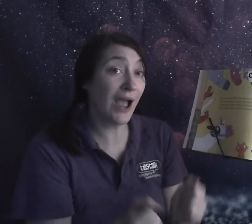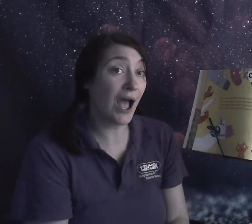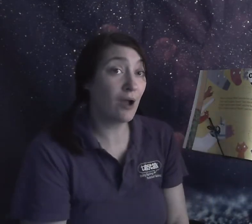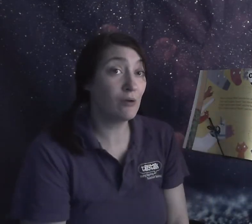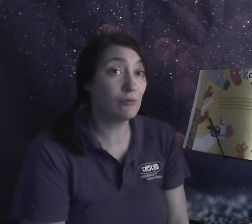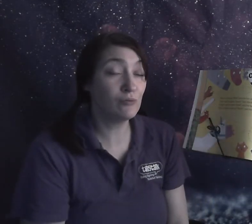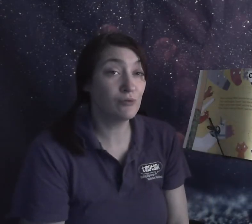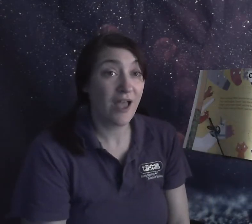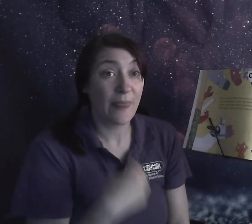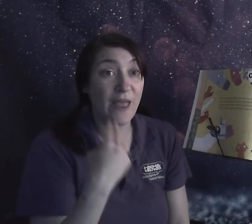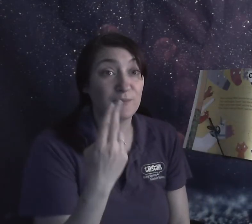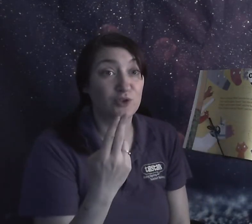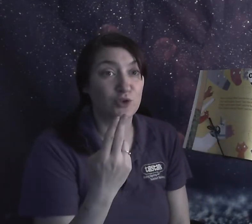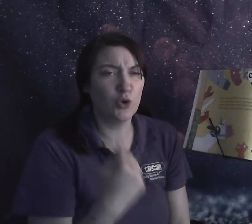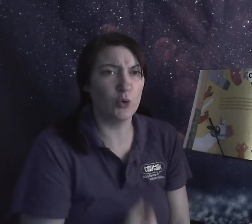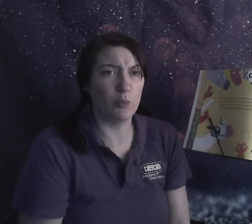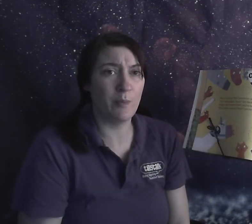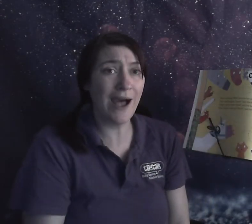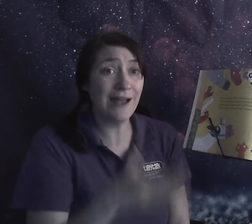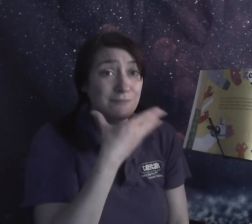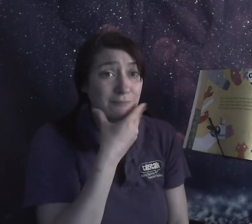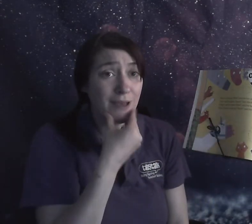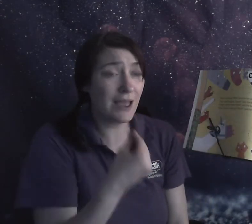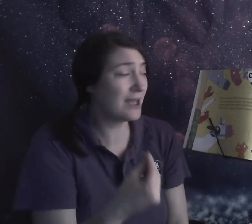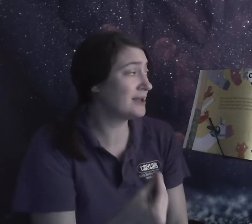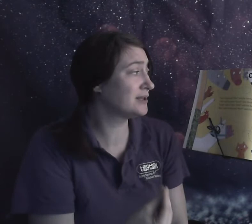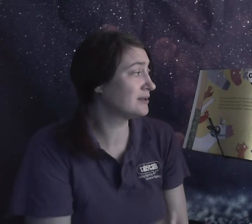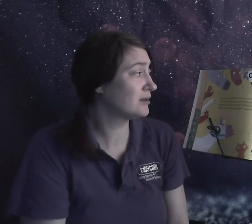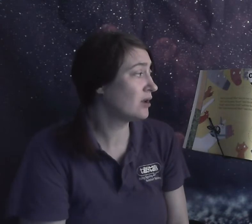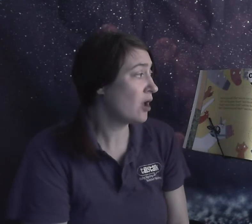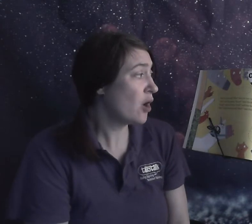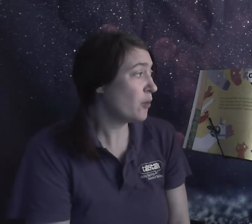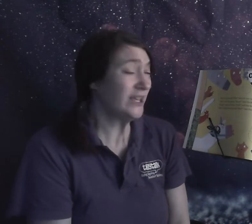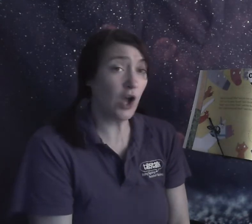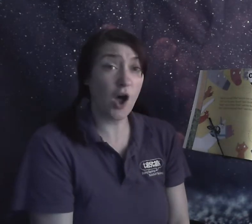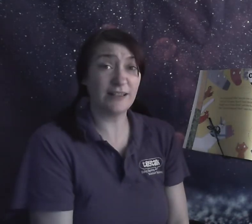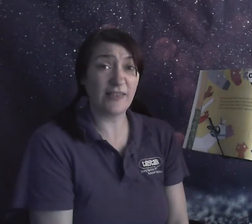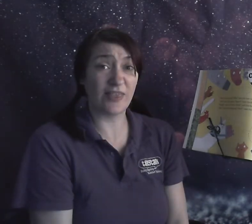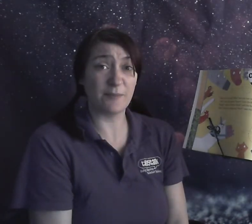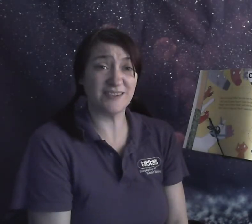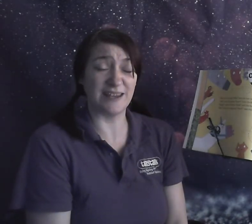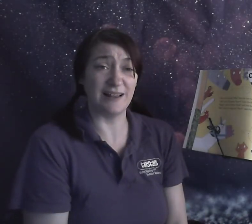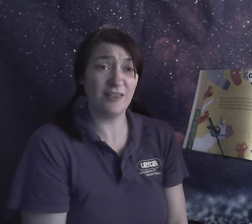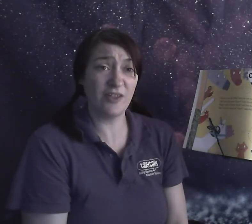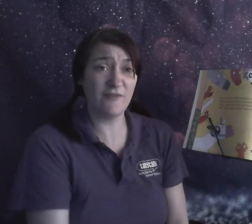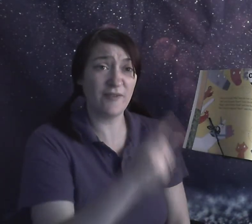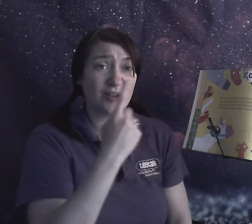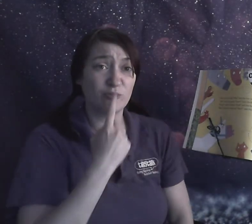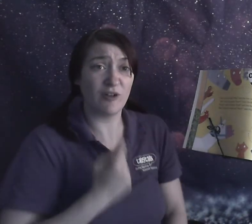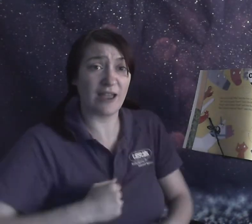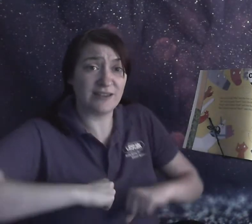meow. Them two bad men. We can't let them steal the fat red